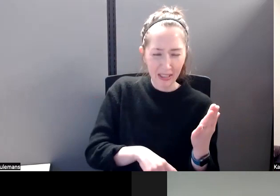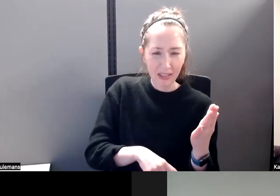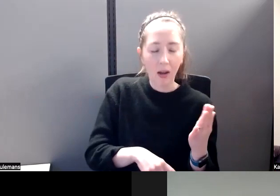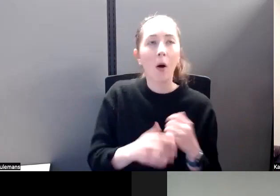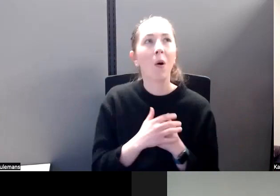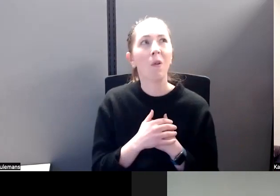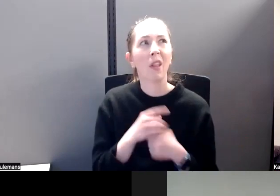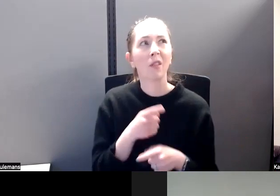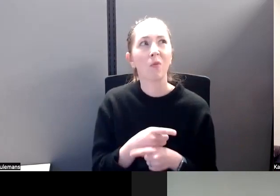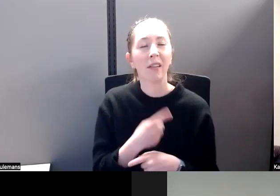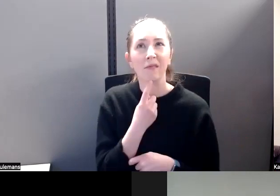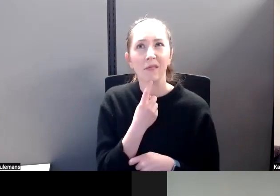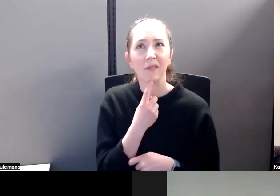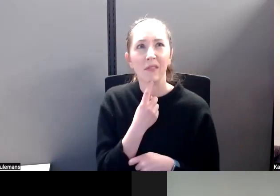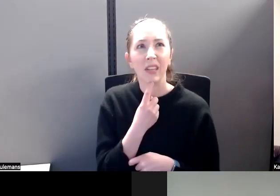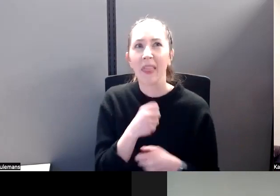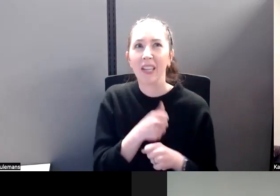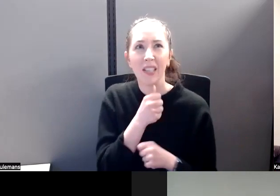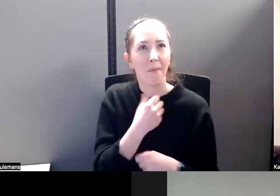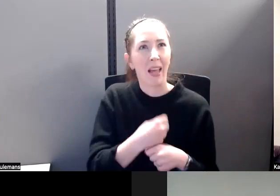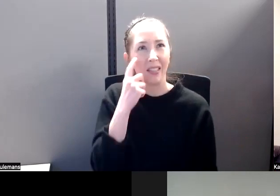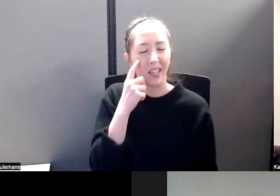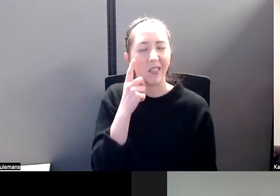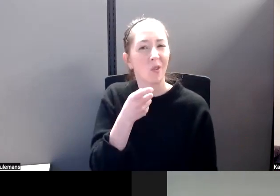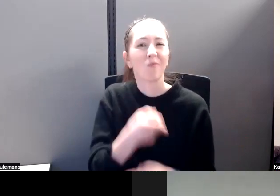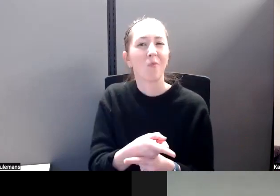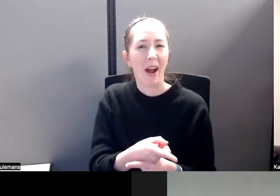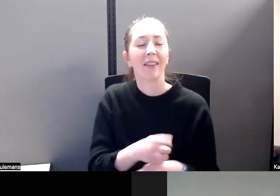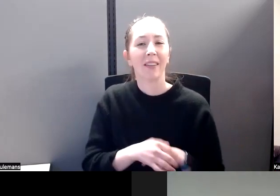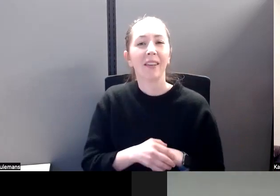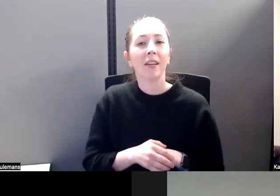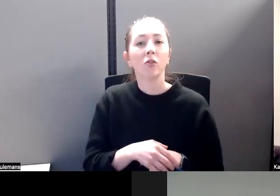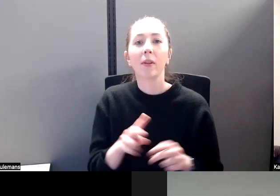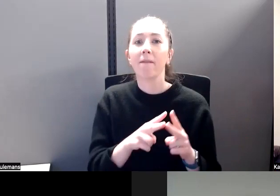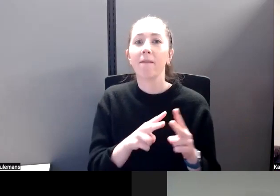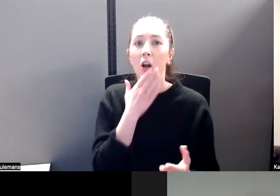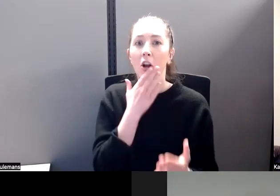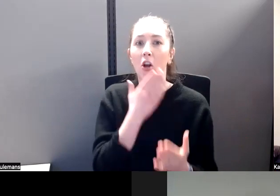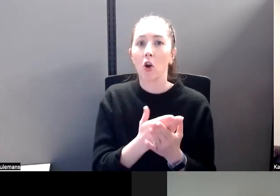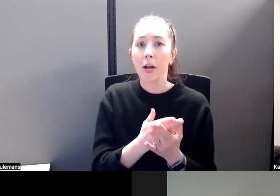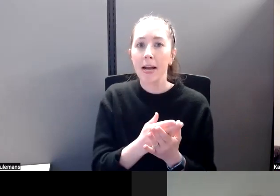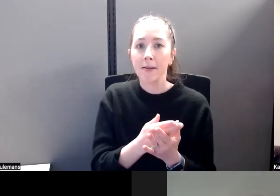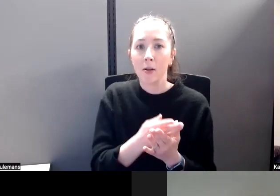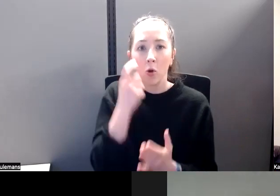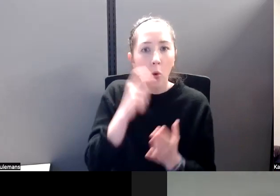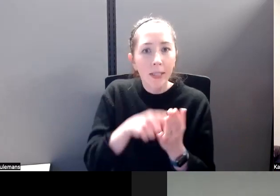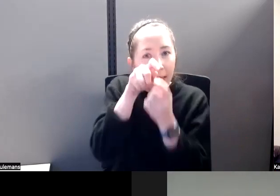that's right. Logically, that does not make sense. You know, so that he's very astute to those things, which is great.